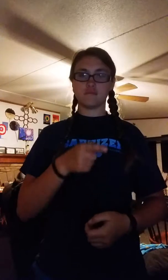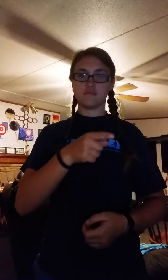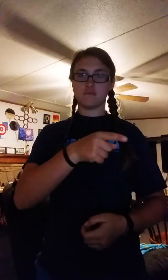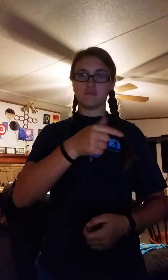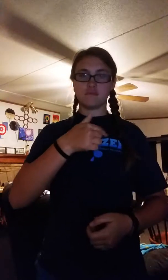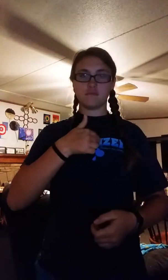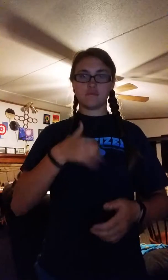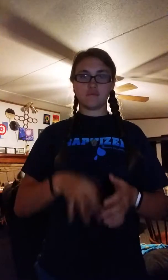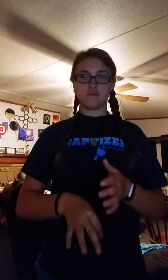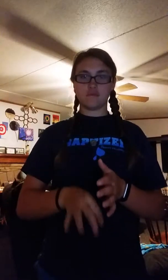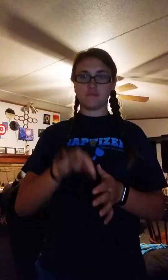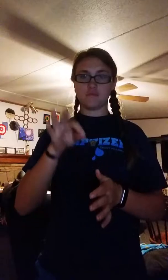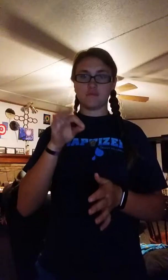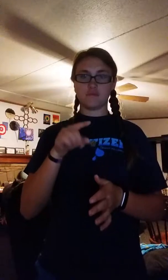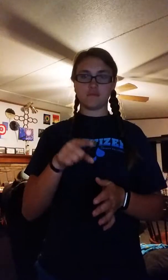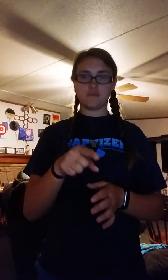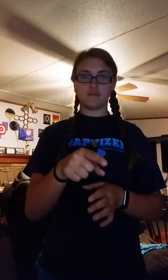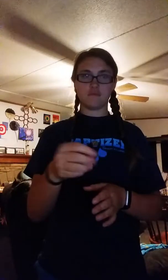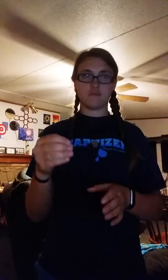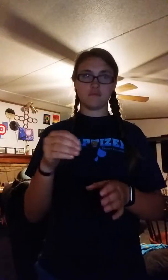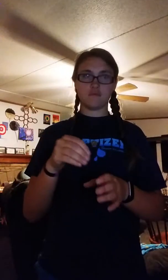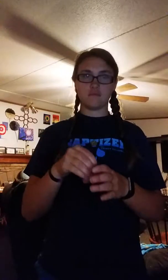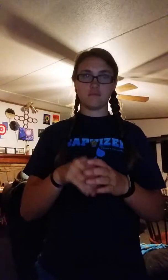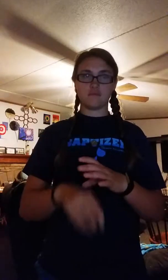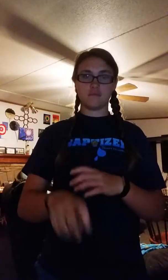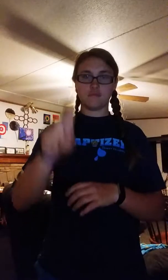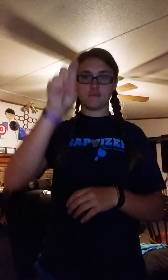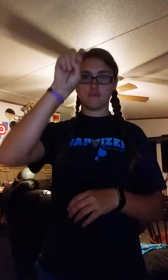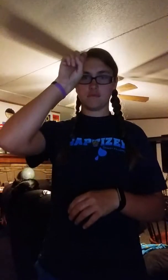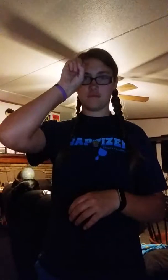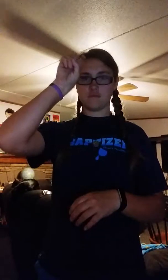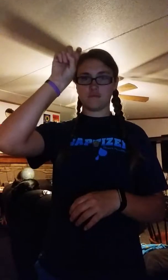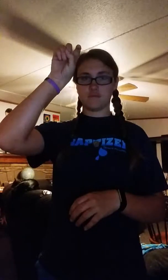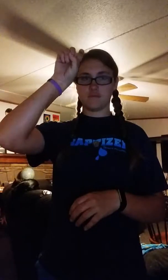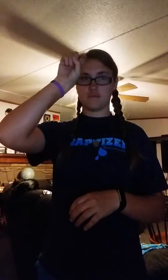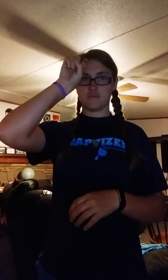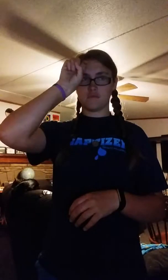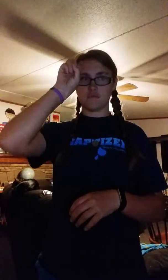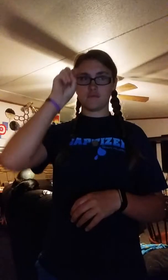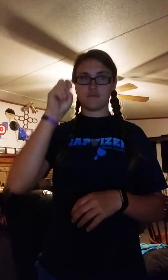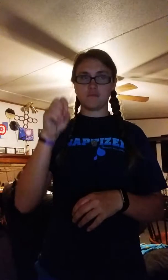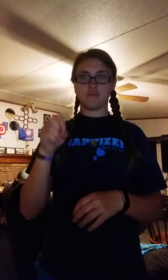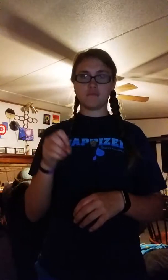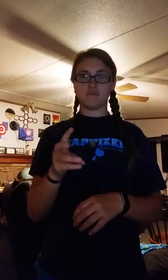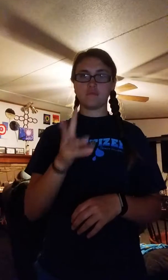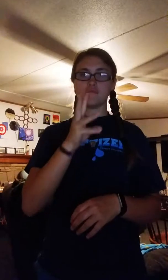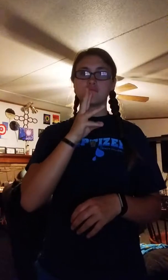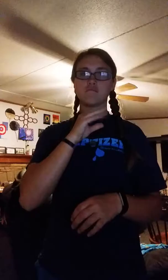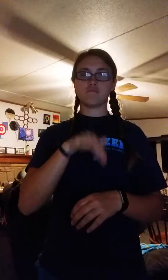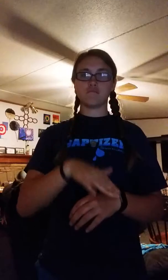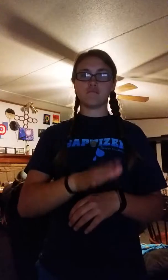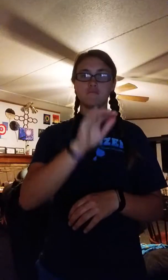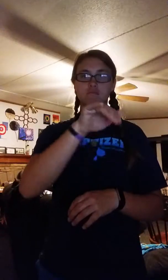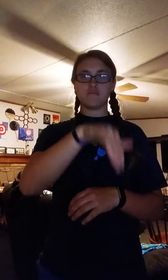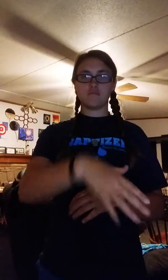And there I find you in the mystery In oceans